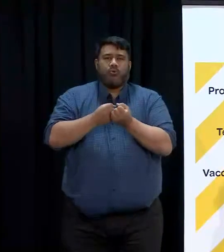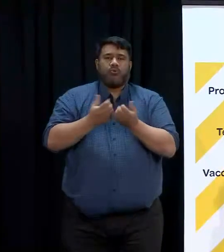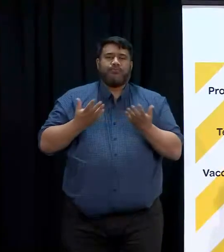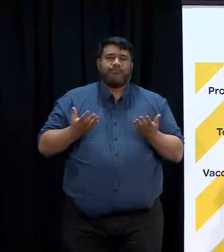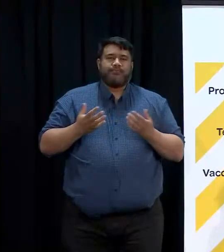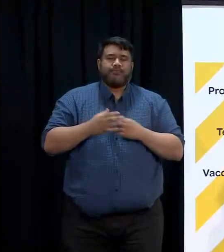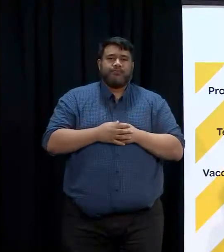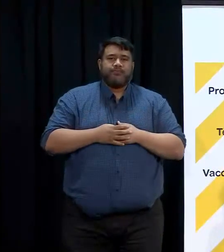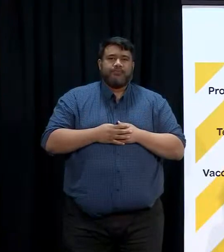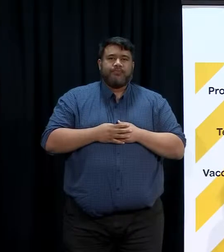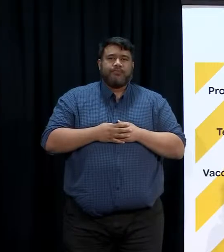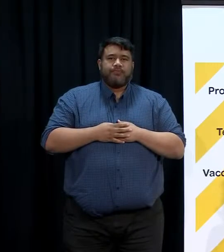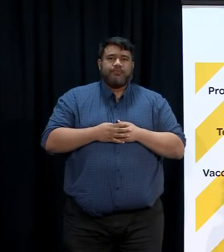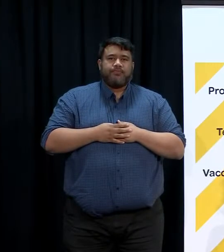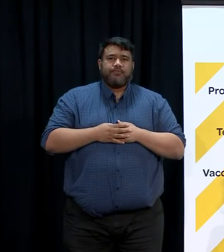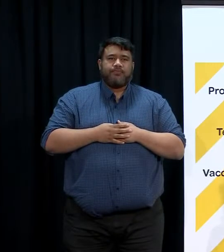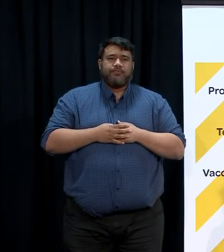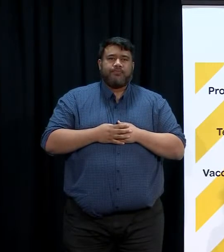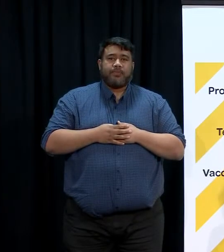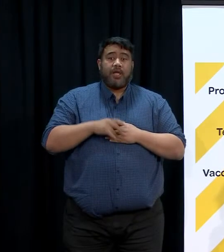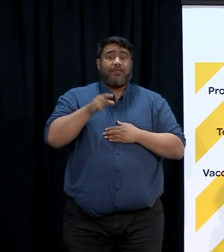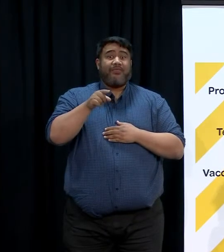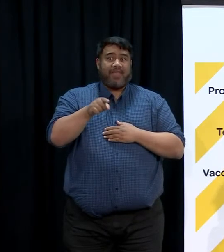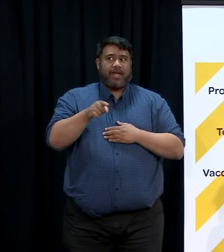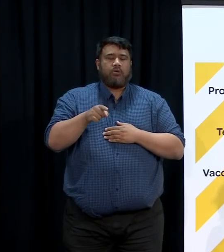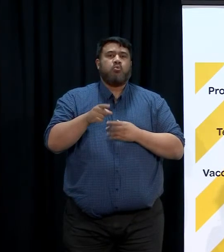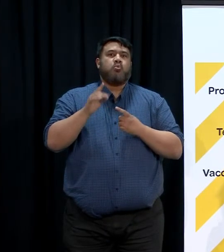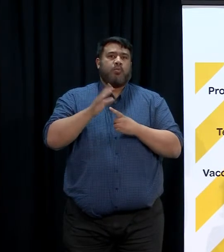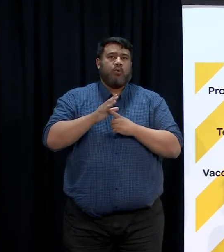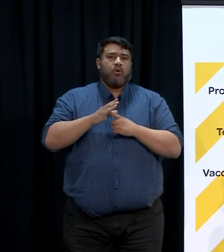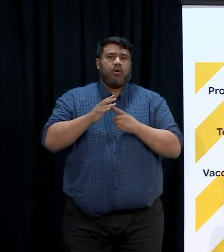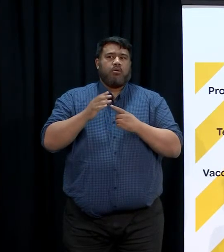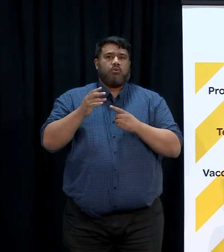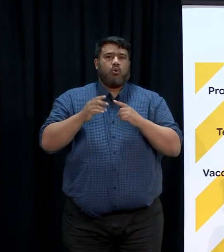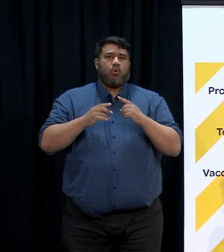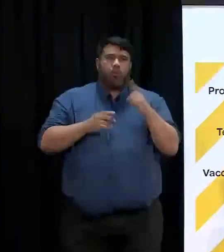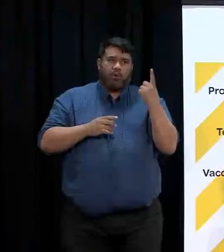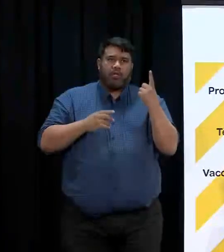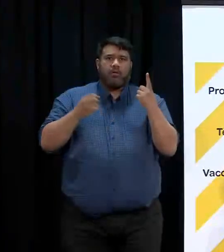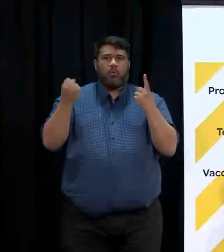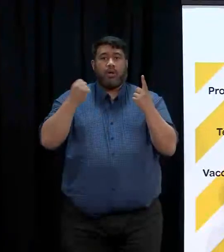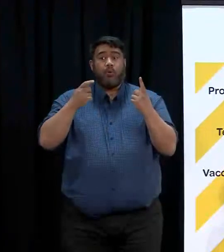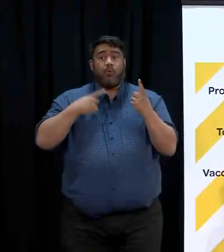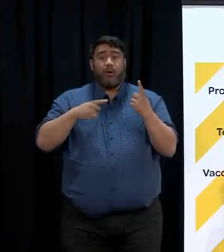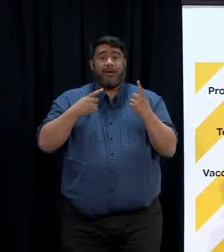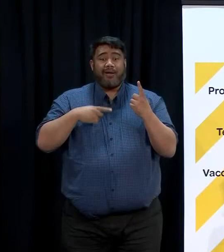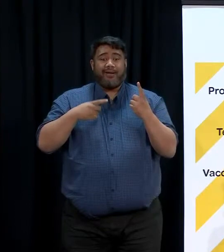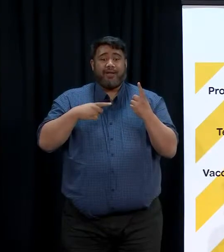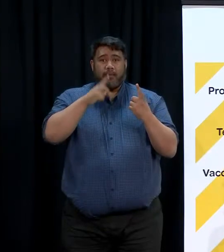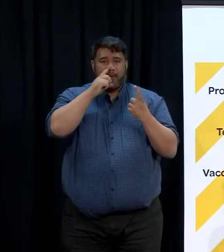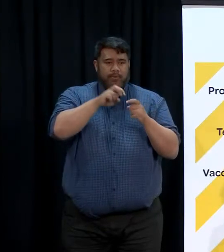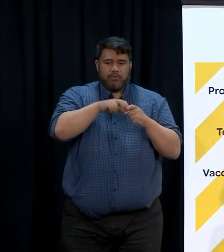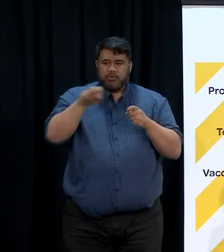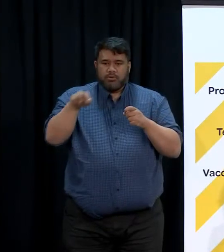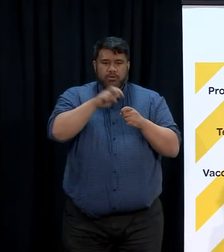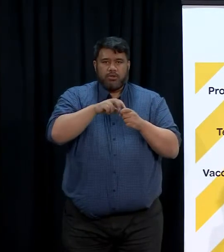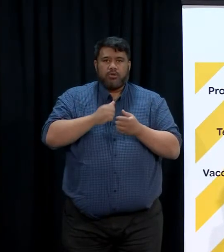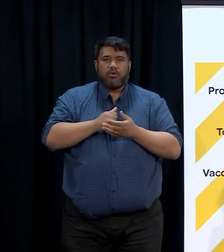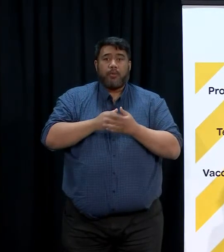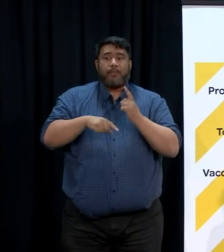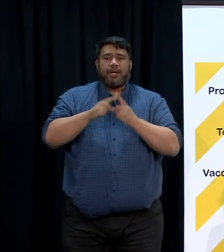workforce. It's particularly important in Auckland and Waikato as they move to supporting community cases to isolate at